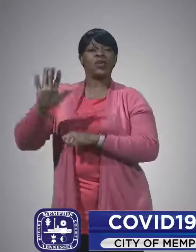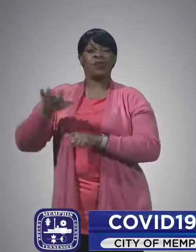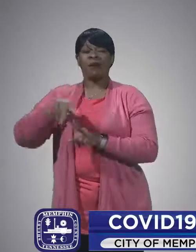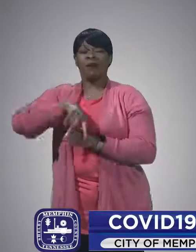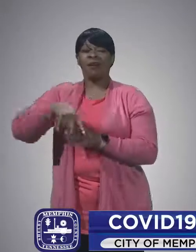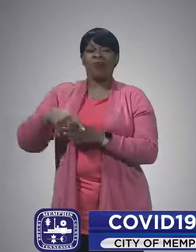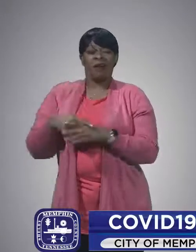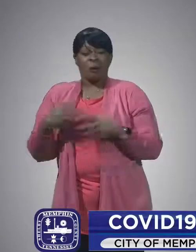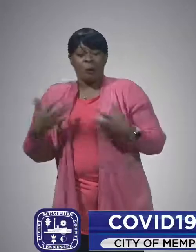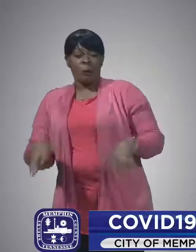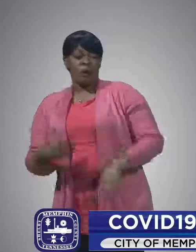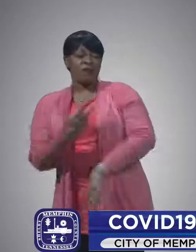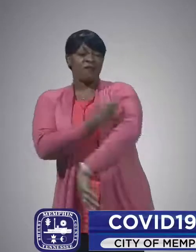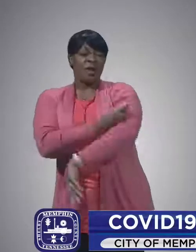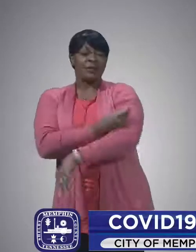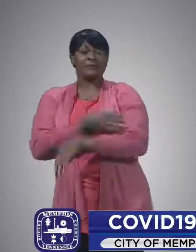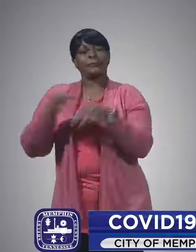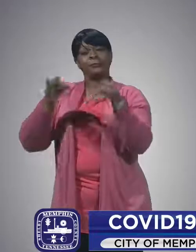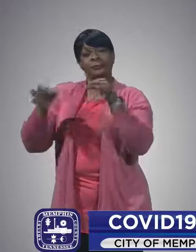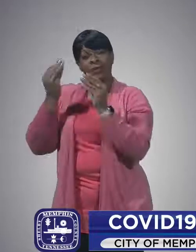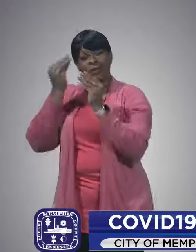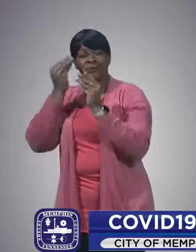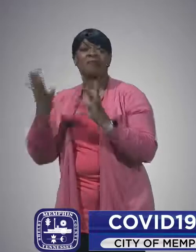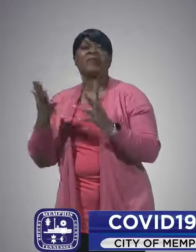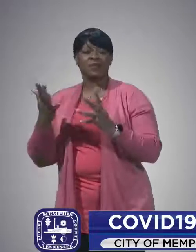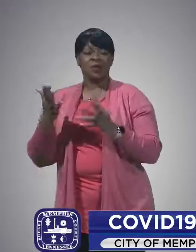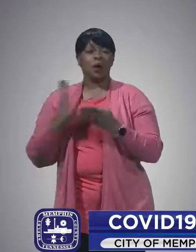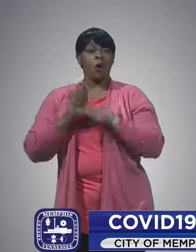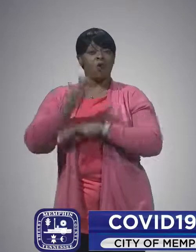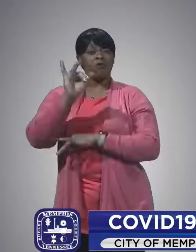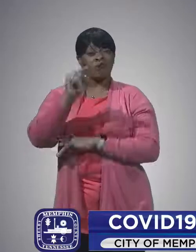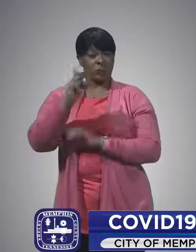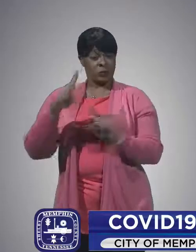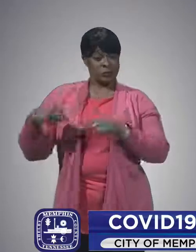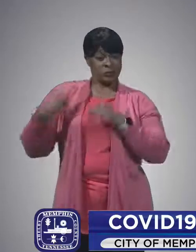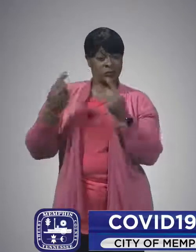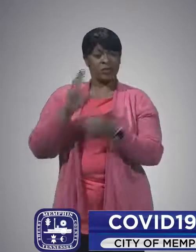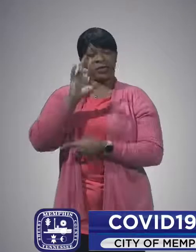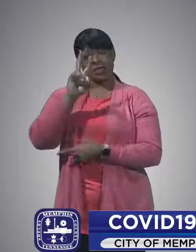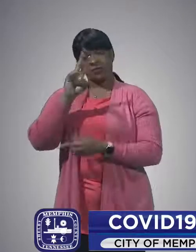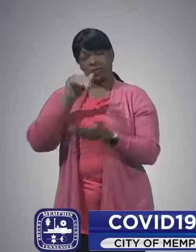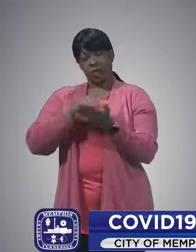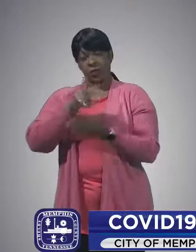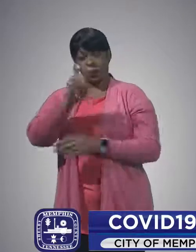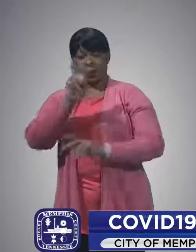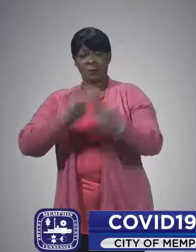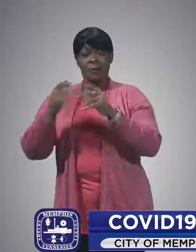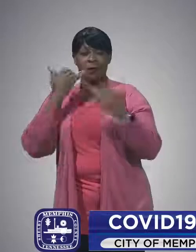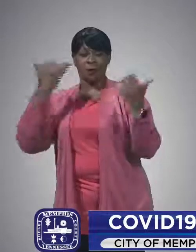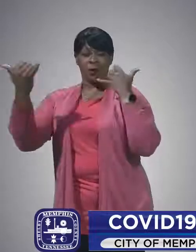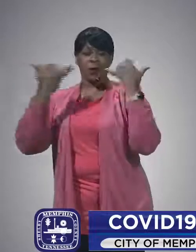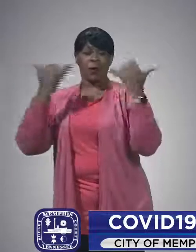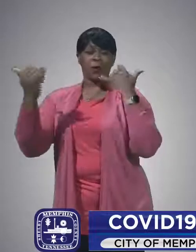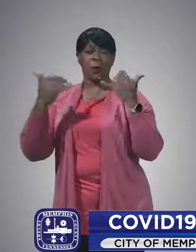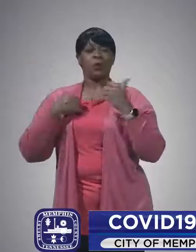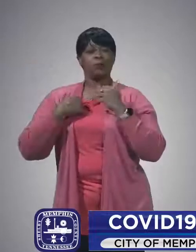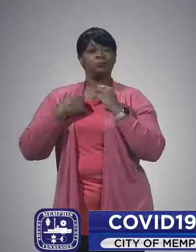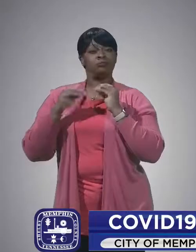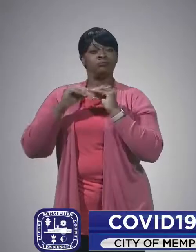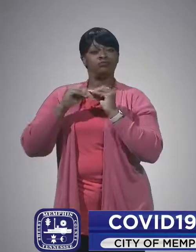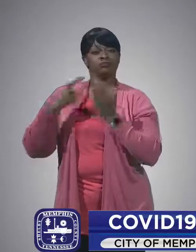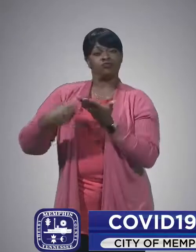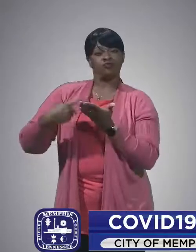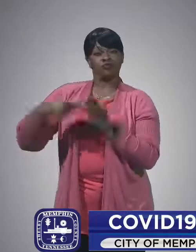hesitancy. Since June, when we started this, we've called more than 72,000 households, and we've had extended conversations with more